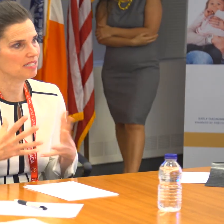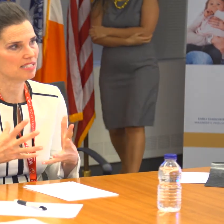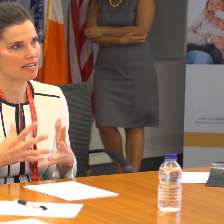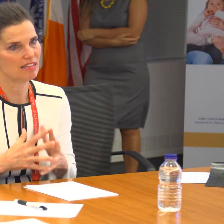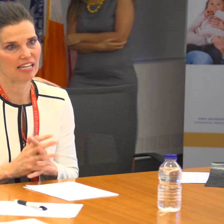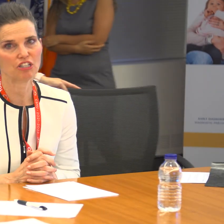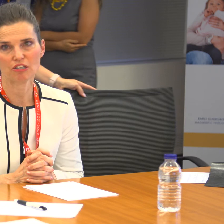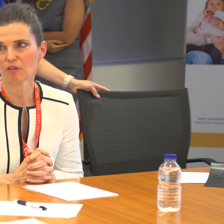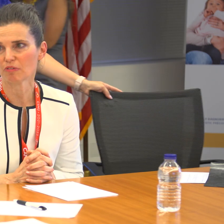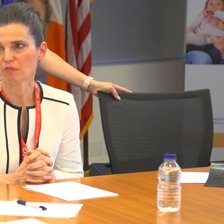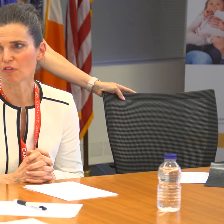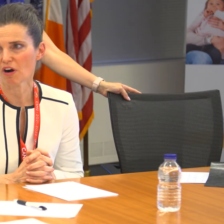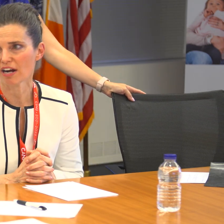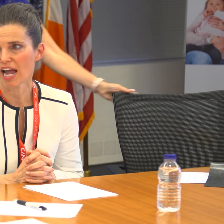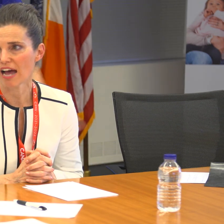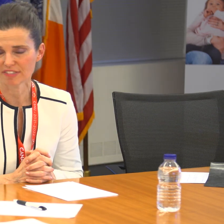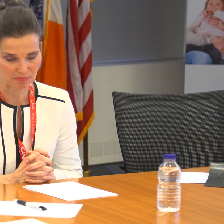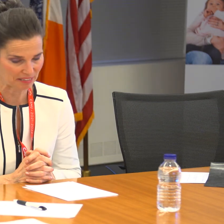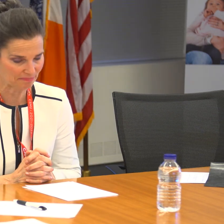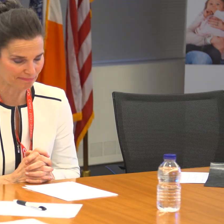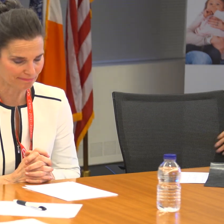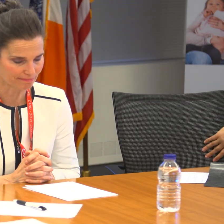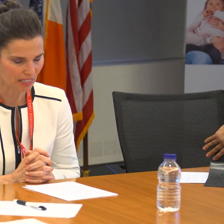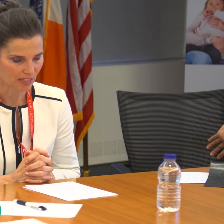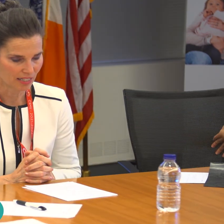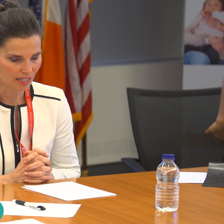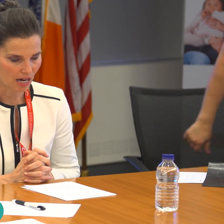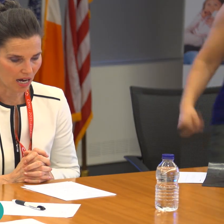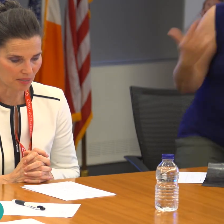Again, let me say thank you for having me.